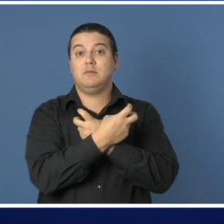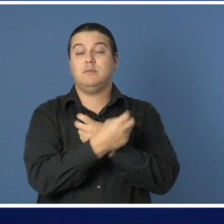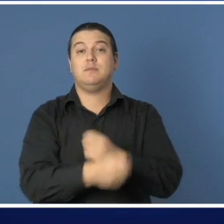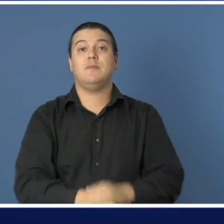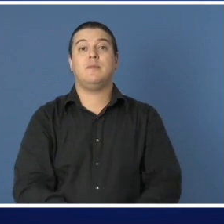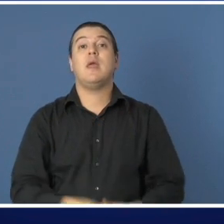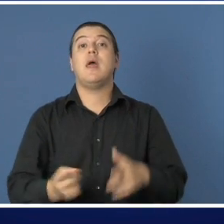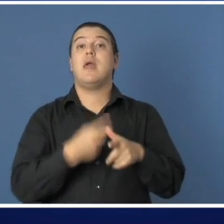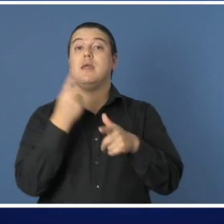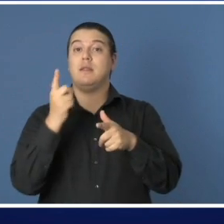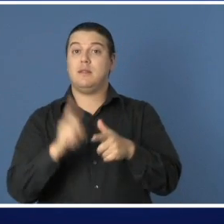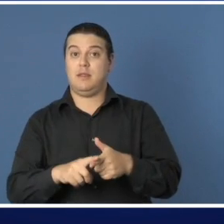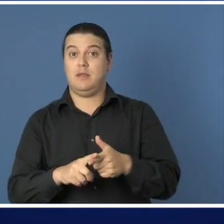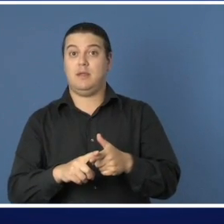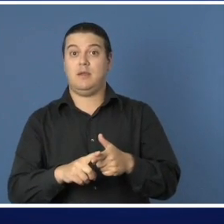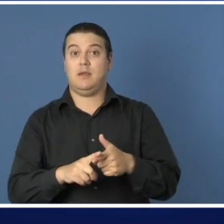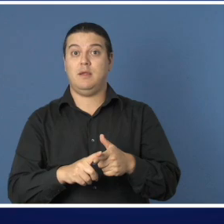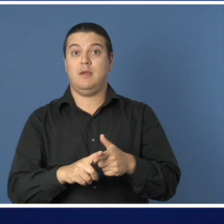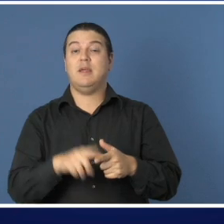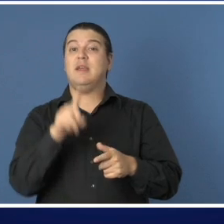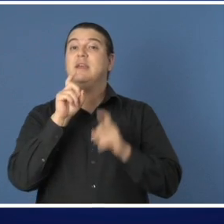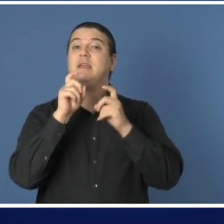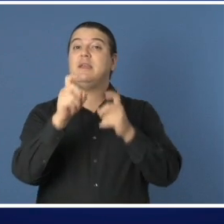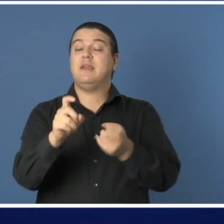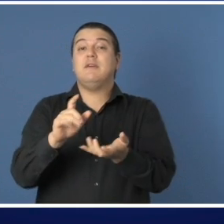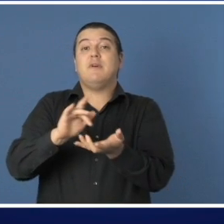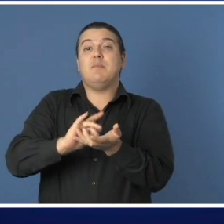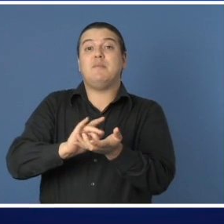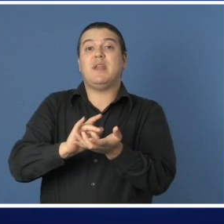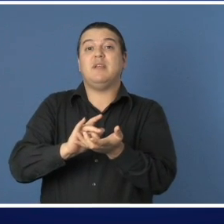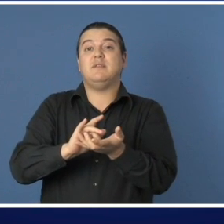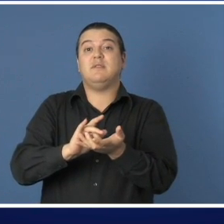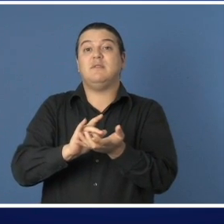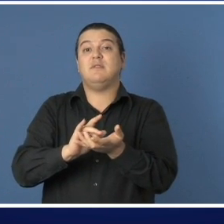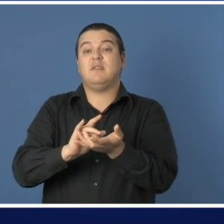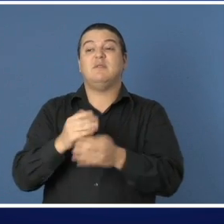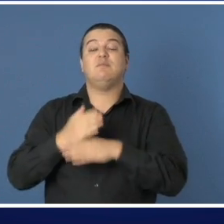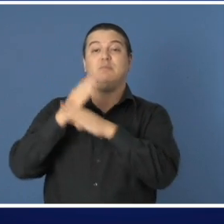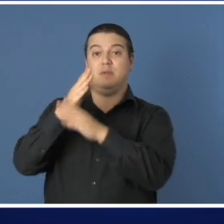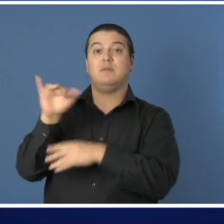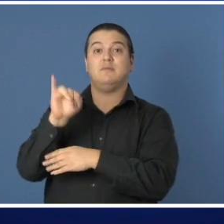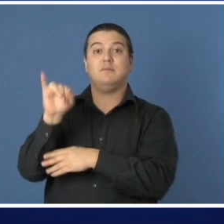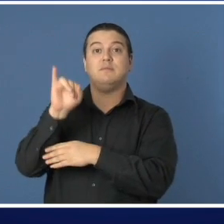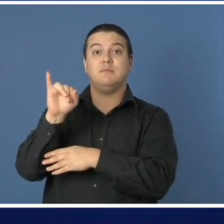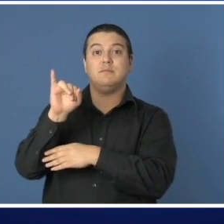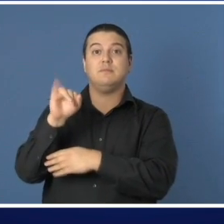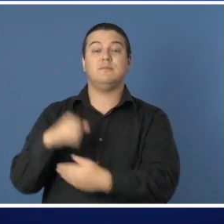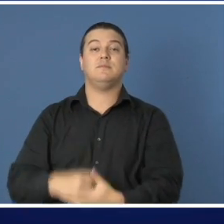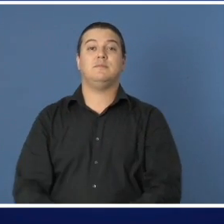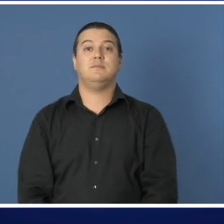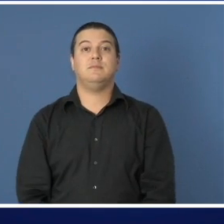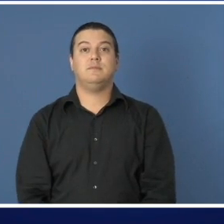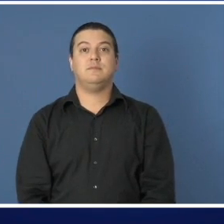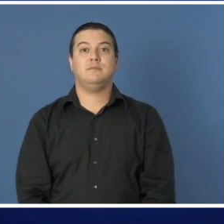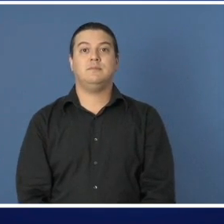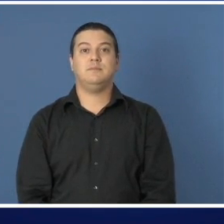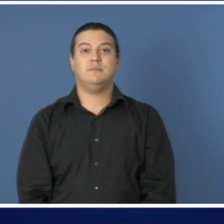-producing bacteria, followed by administration of appropriate antibiotics.